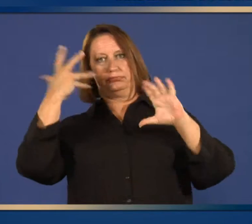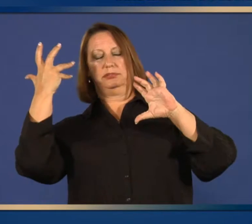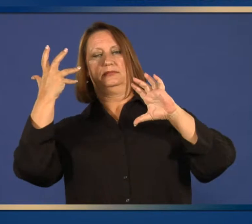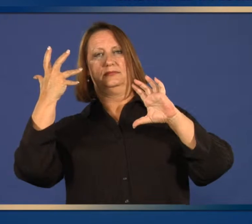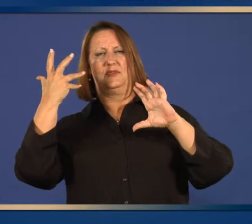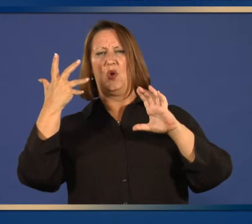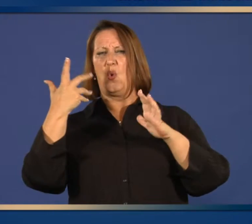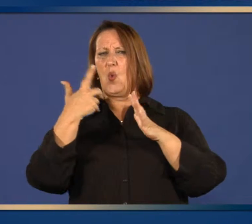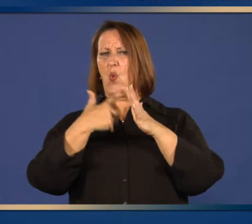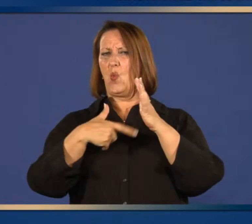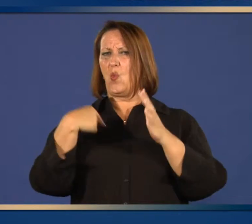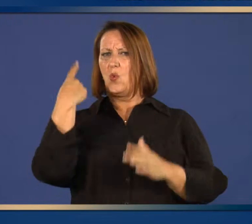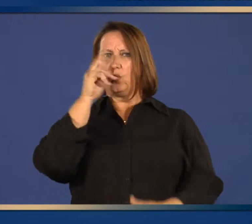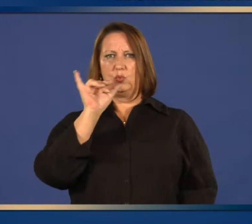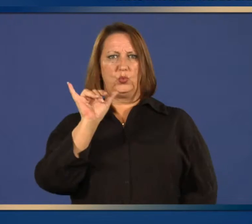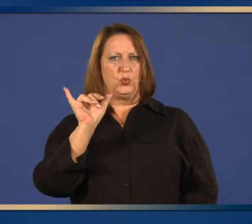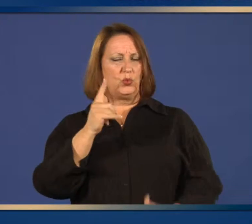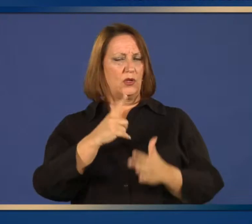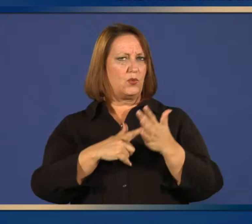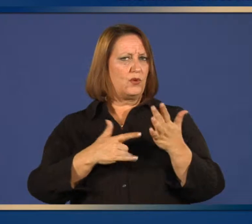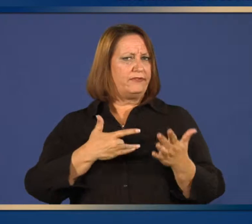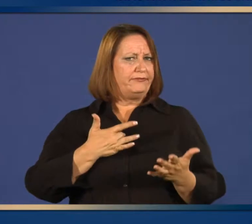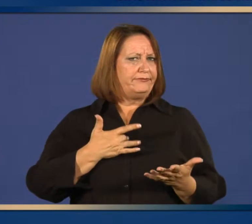What should I look for?